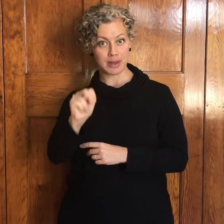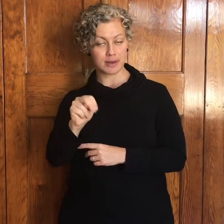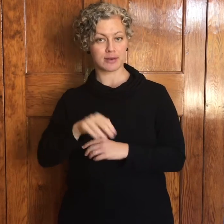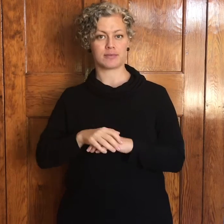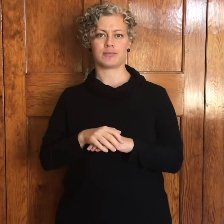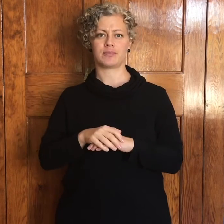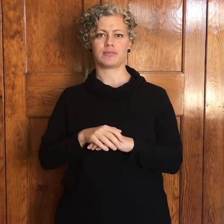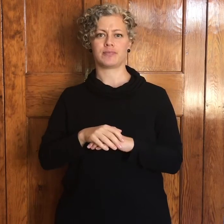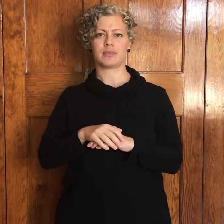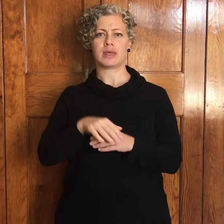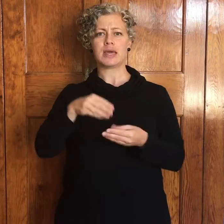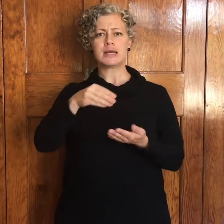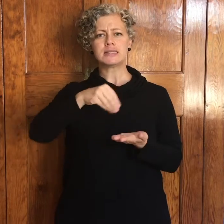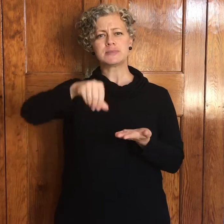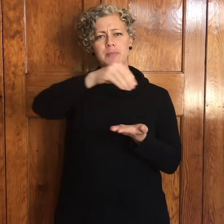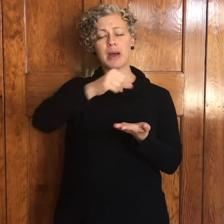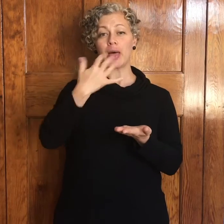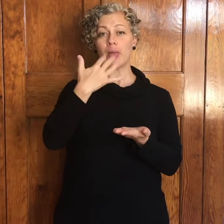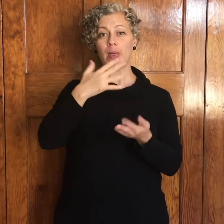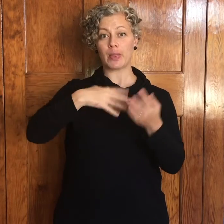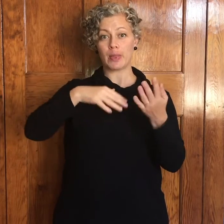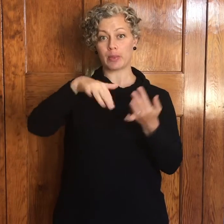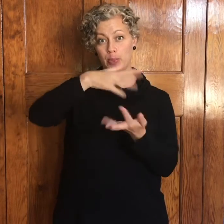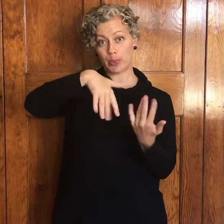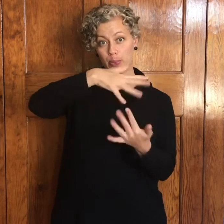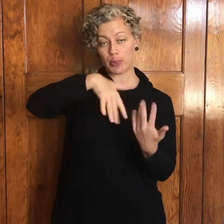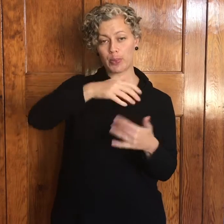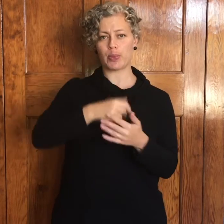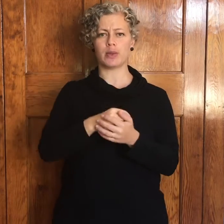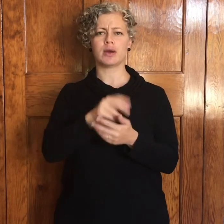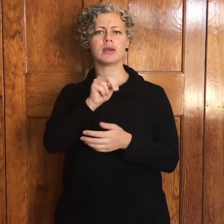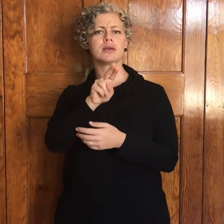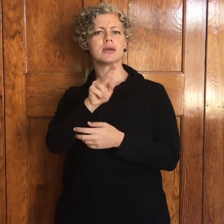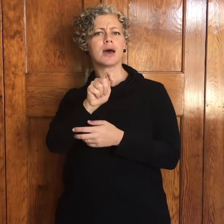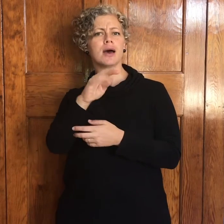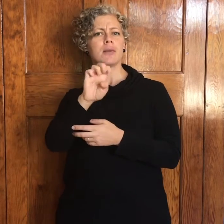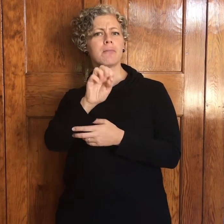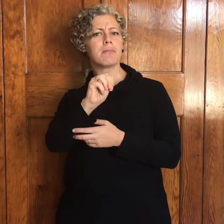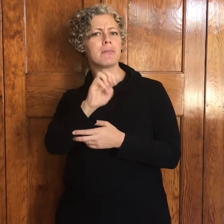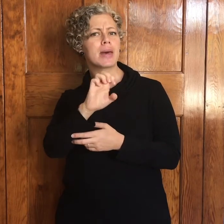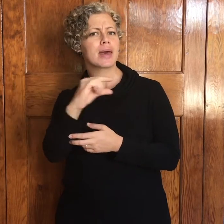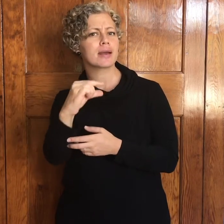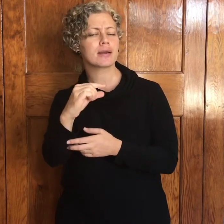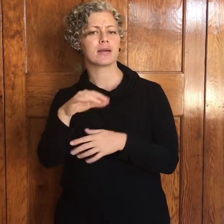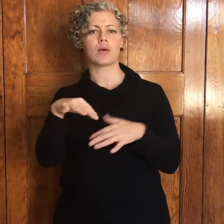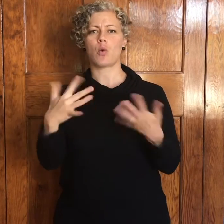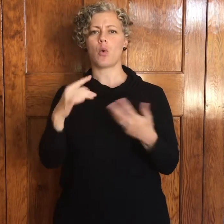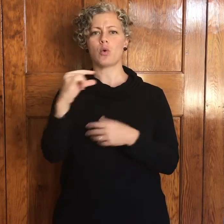nutmeg, ginger, and cloves for a Christmas flavor